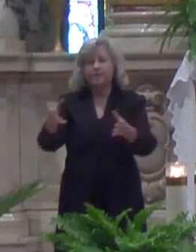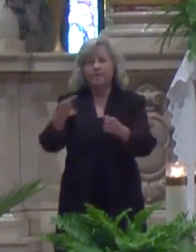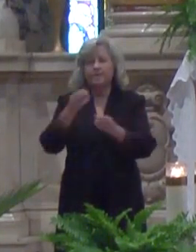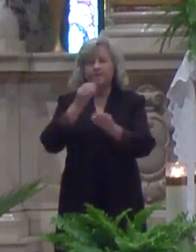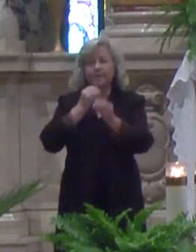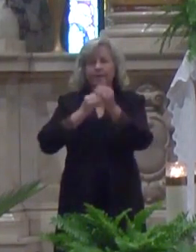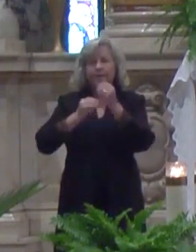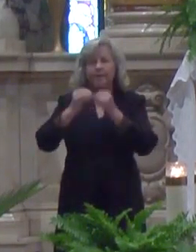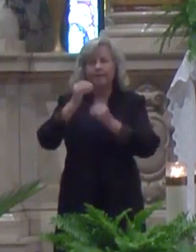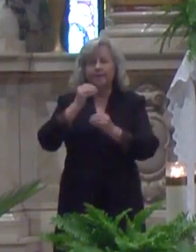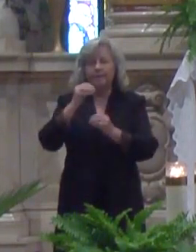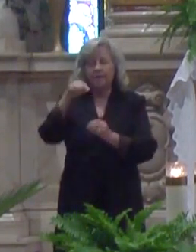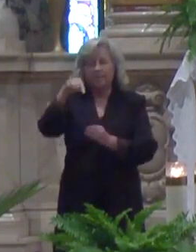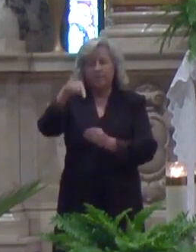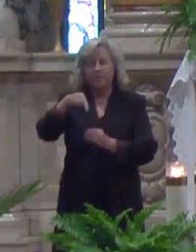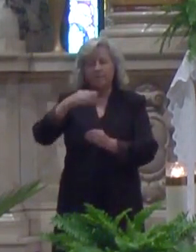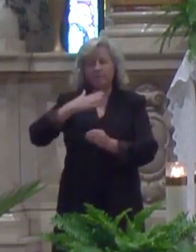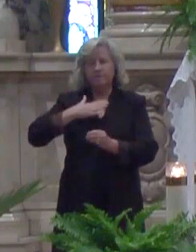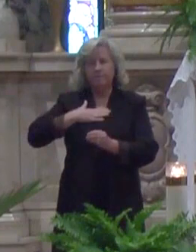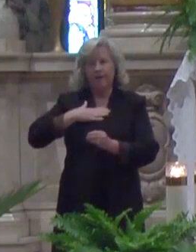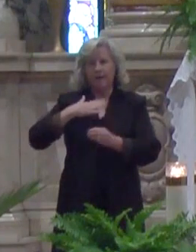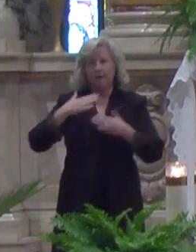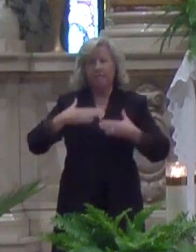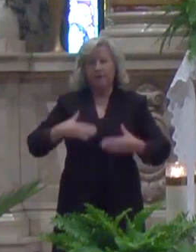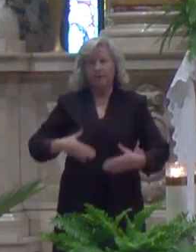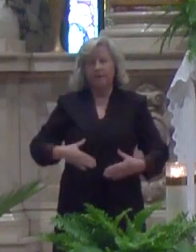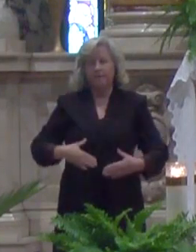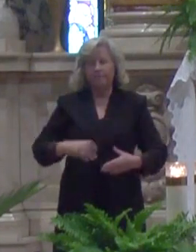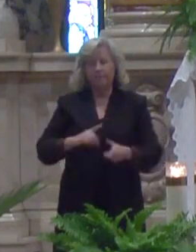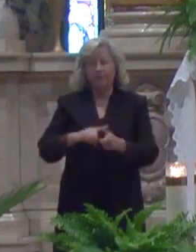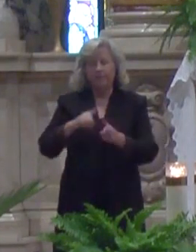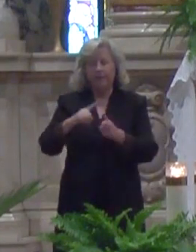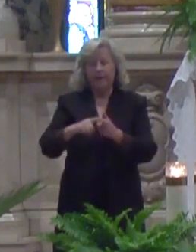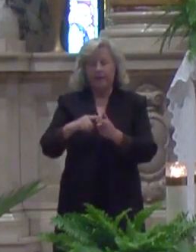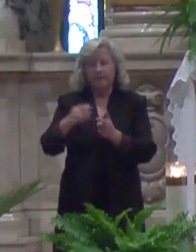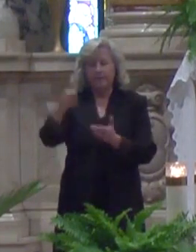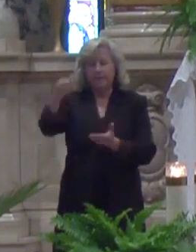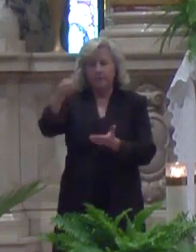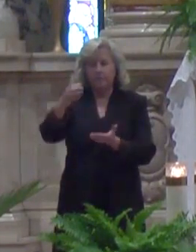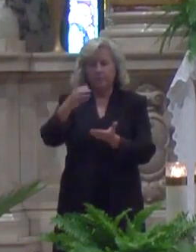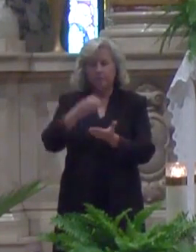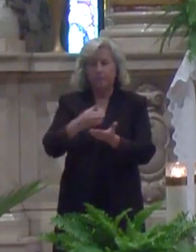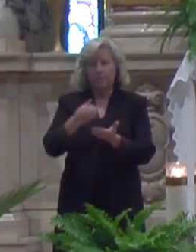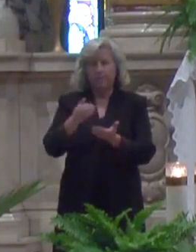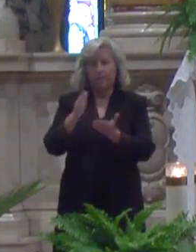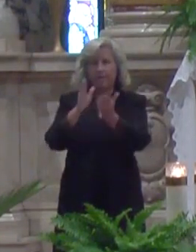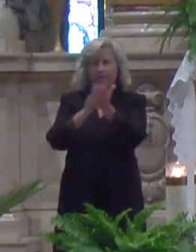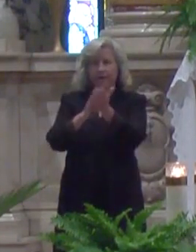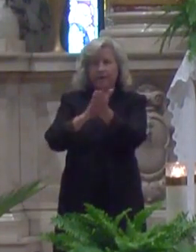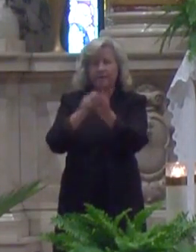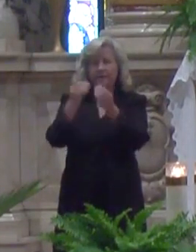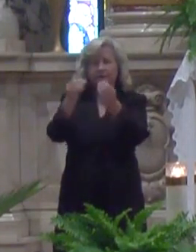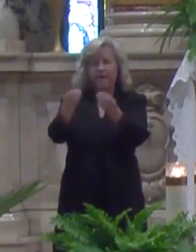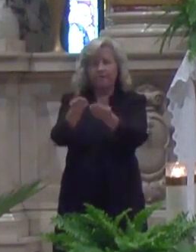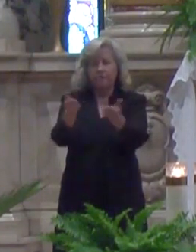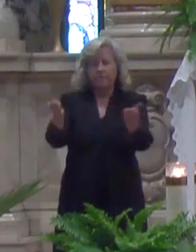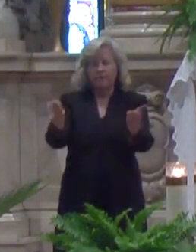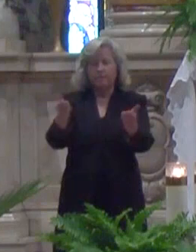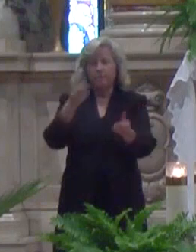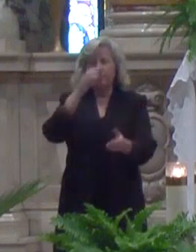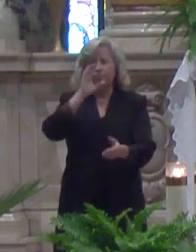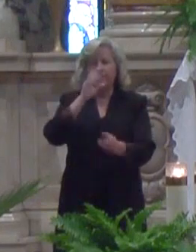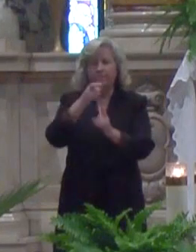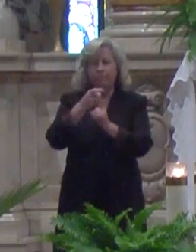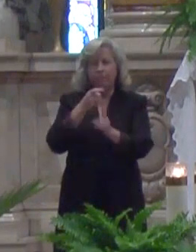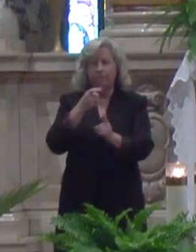"Take and eat. This is my body." Then he took the cup, gave thanks, and gave it to them, saying, "Drink from